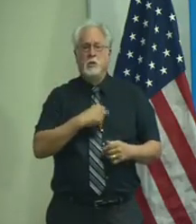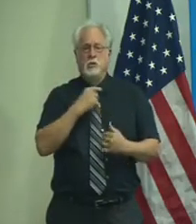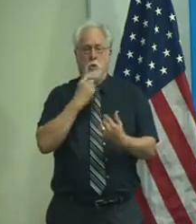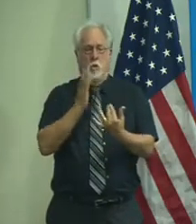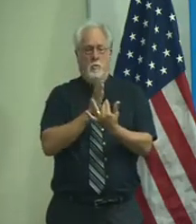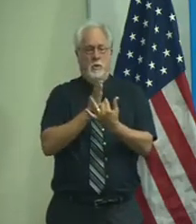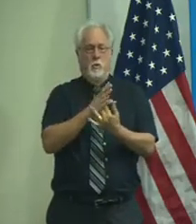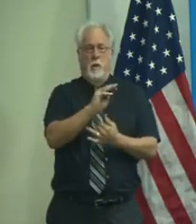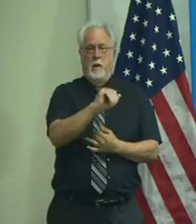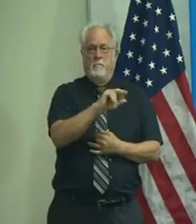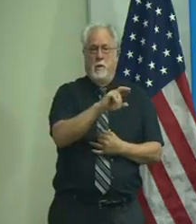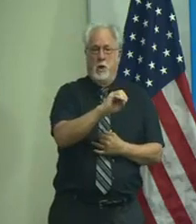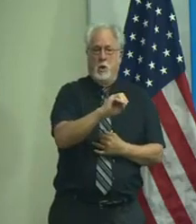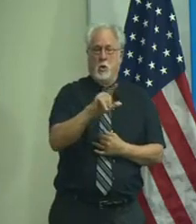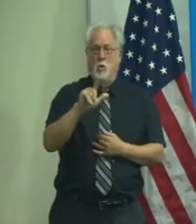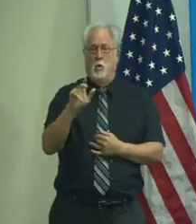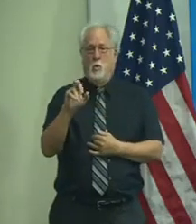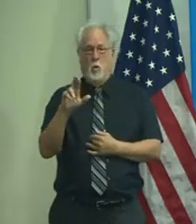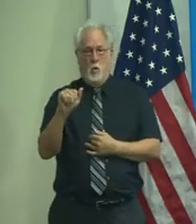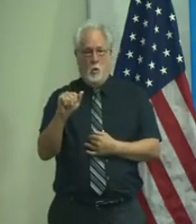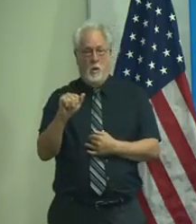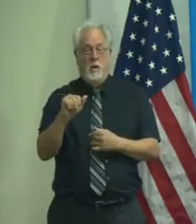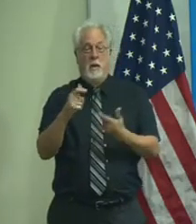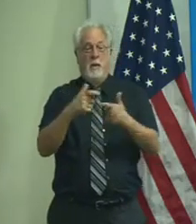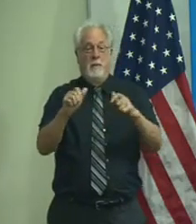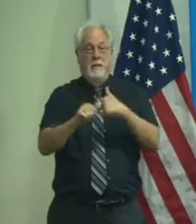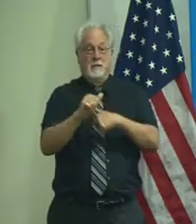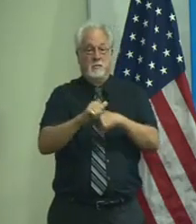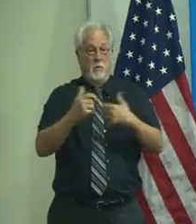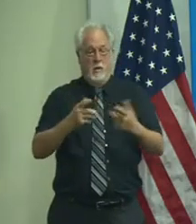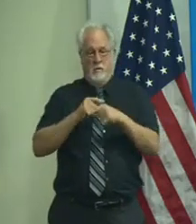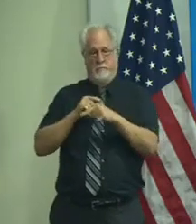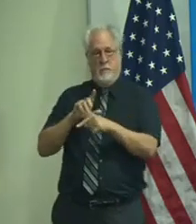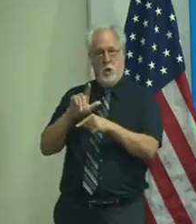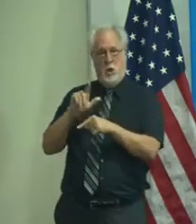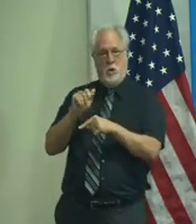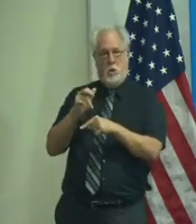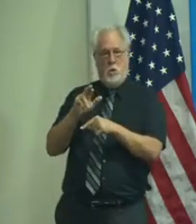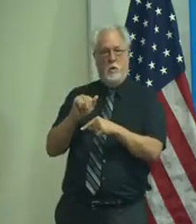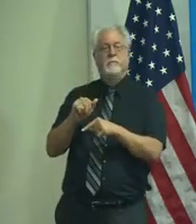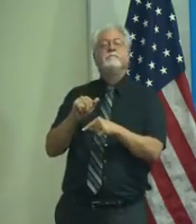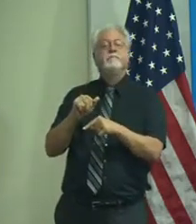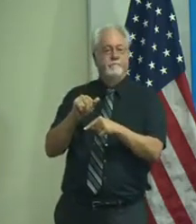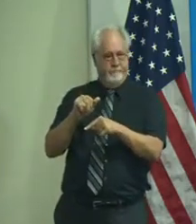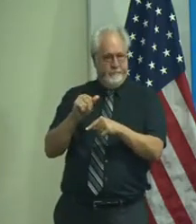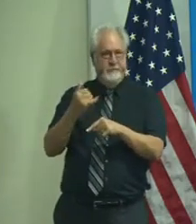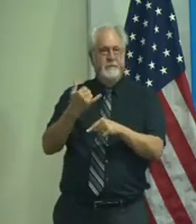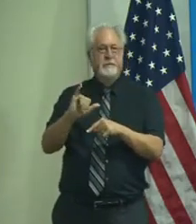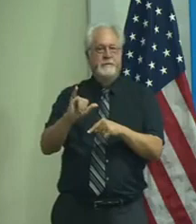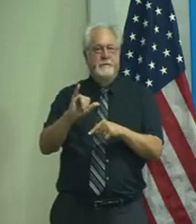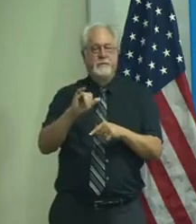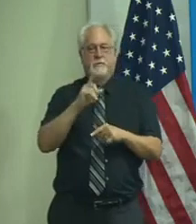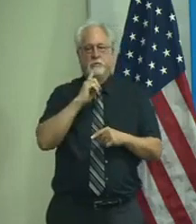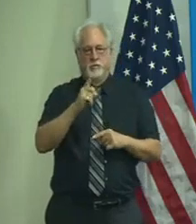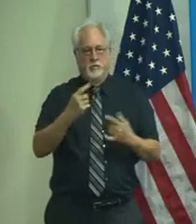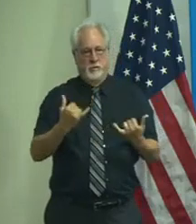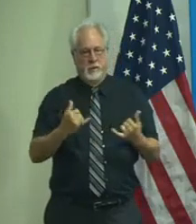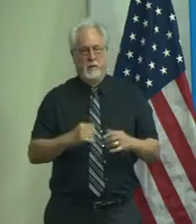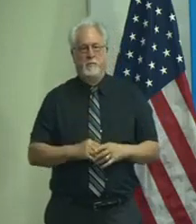between Marco and Laura, the greatest threat was going to come from Laura, and that certainly appears to be the case